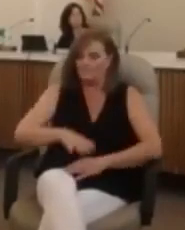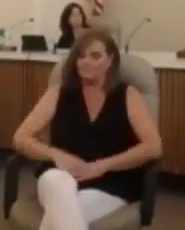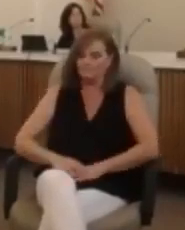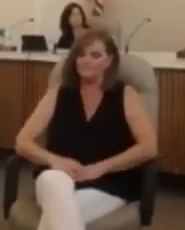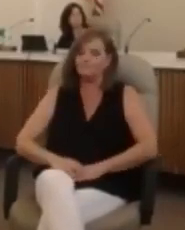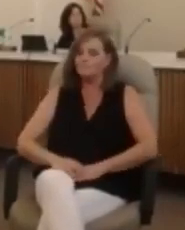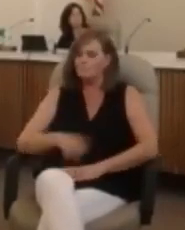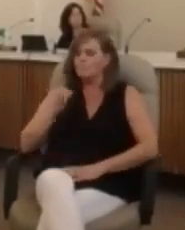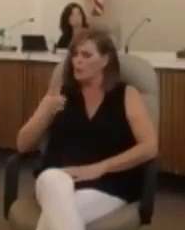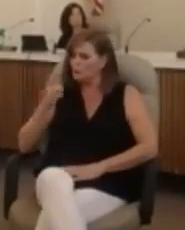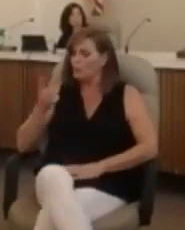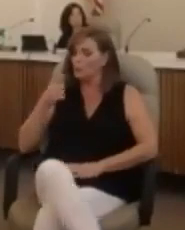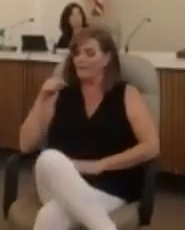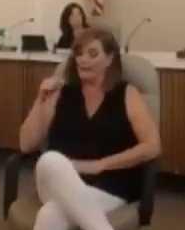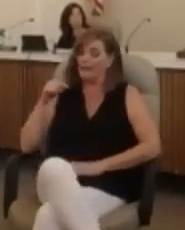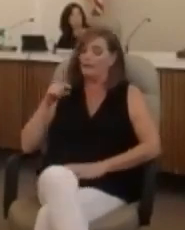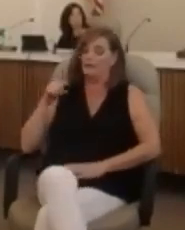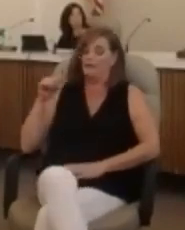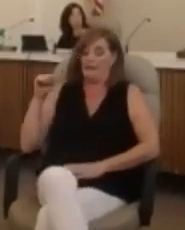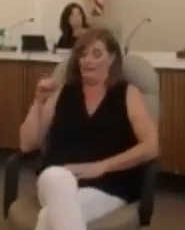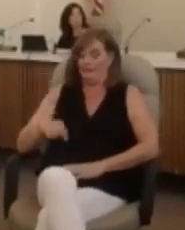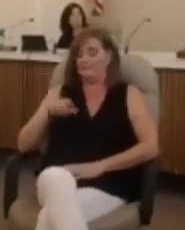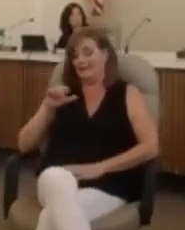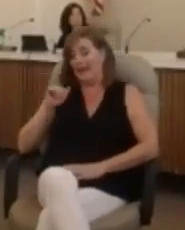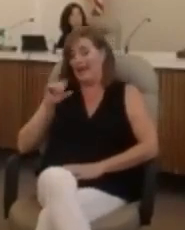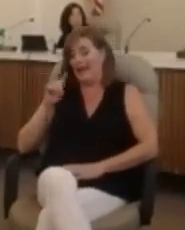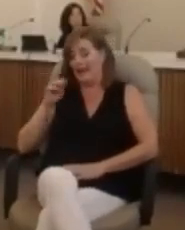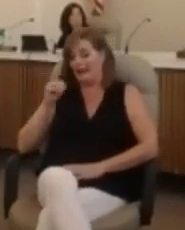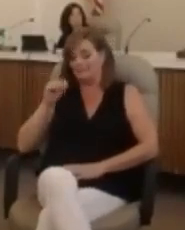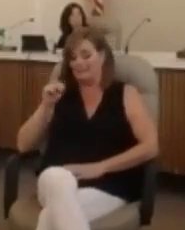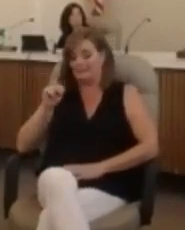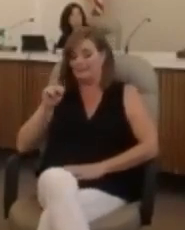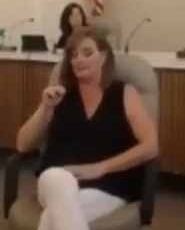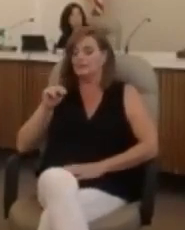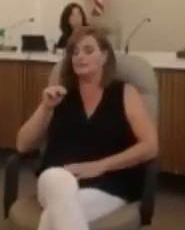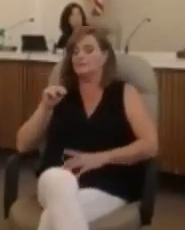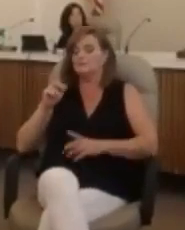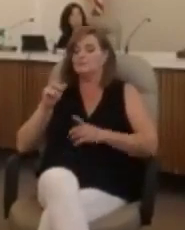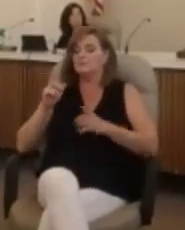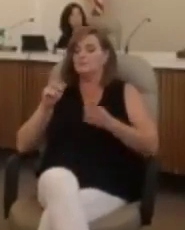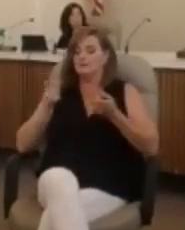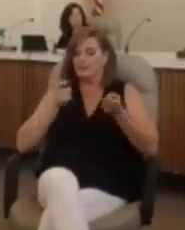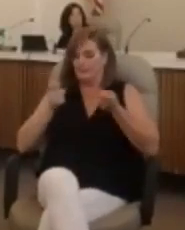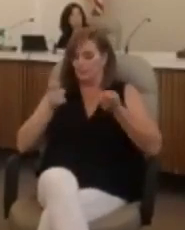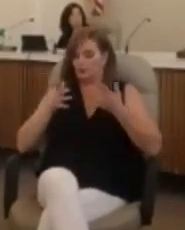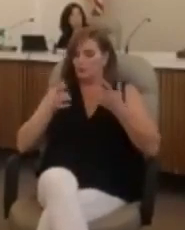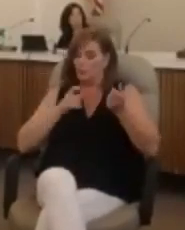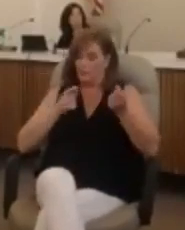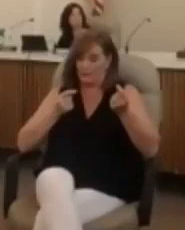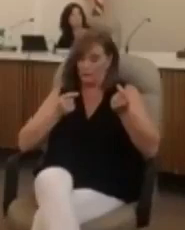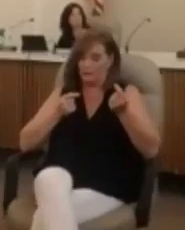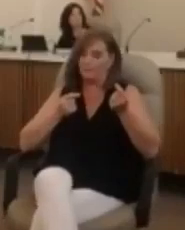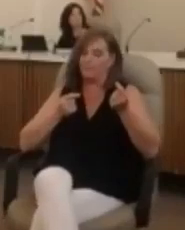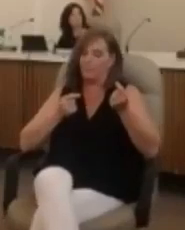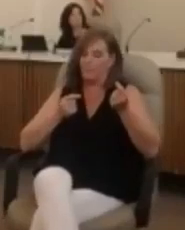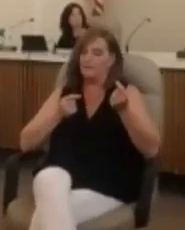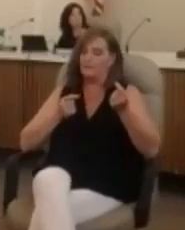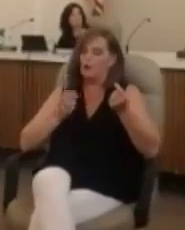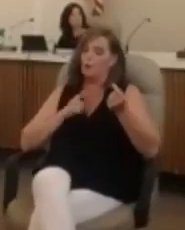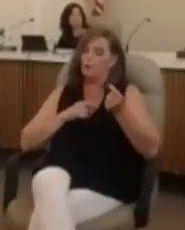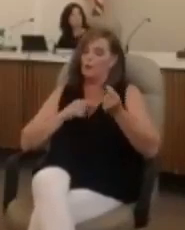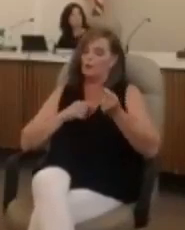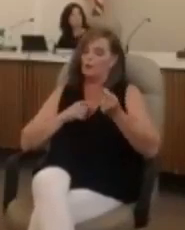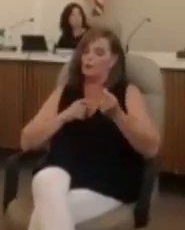under this administration and this board has been doing is when these come up, we actually are requiring